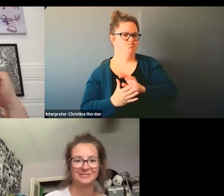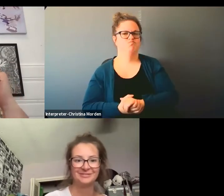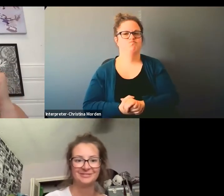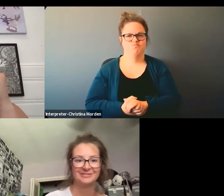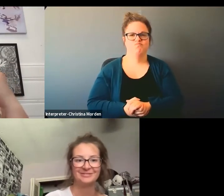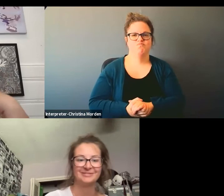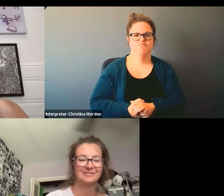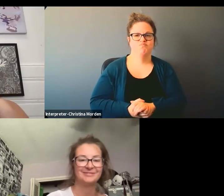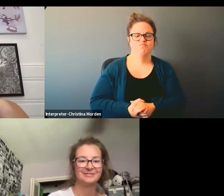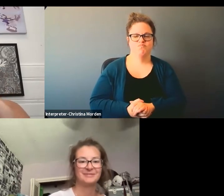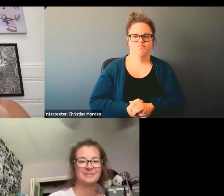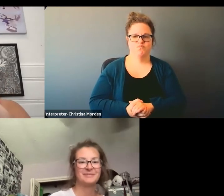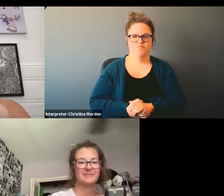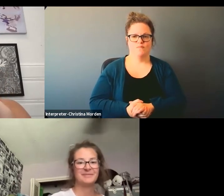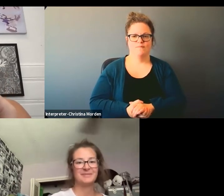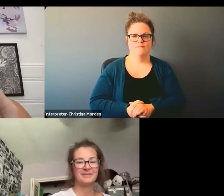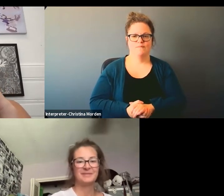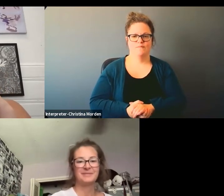of course.